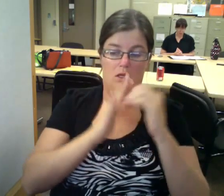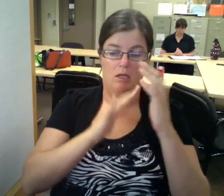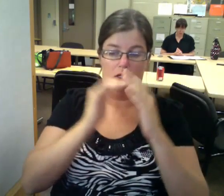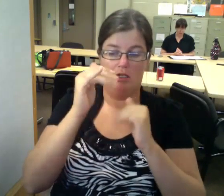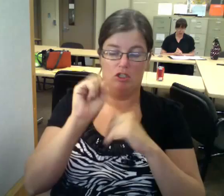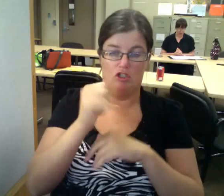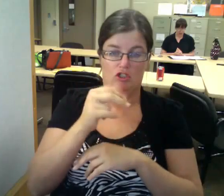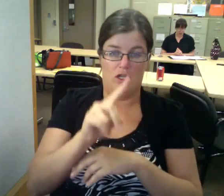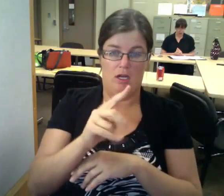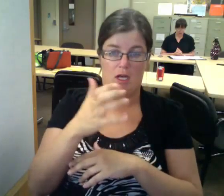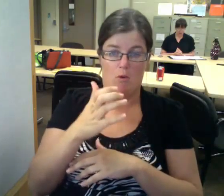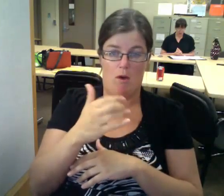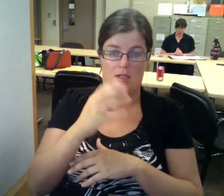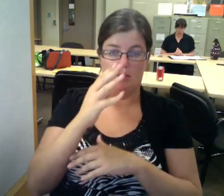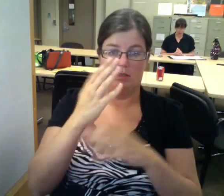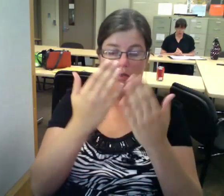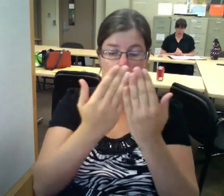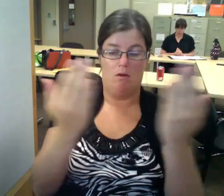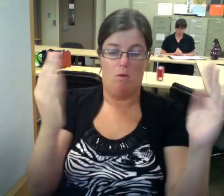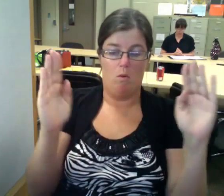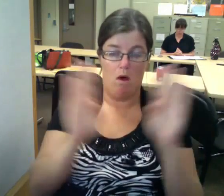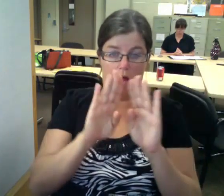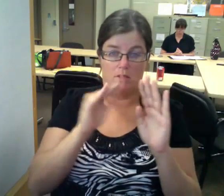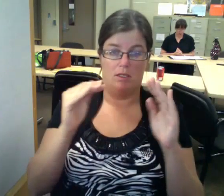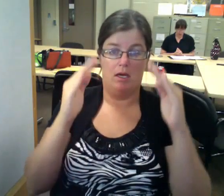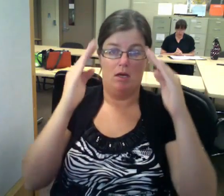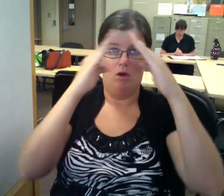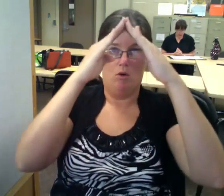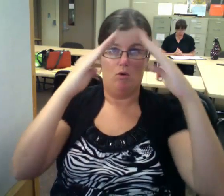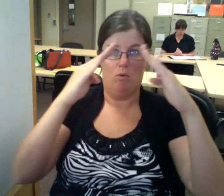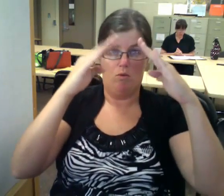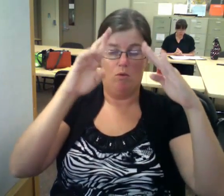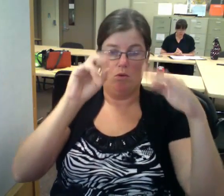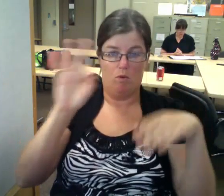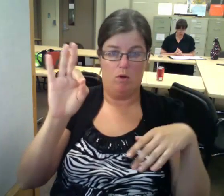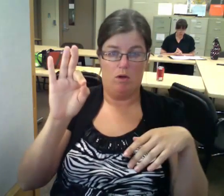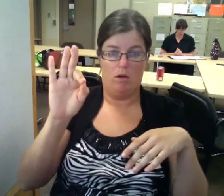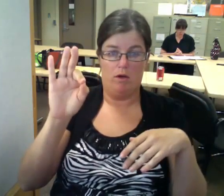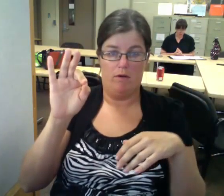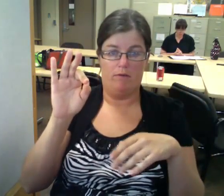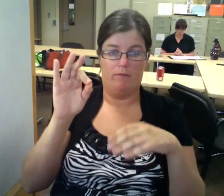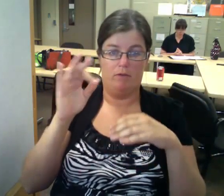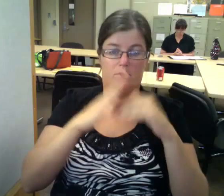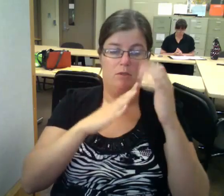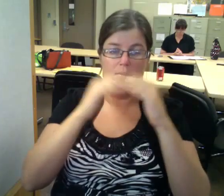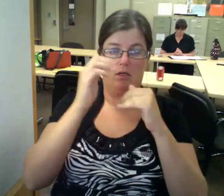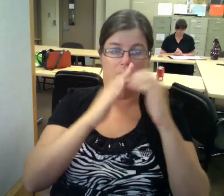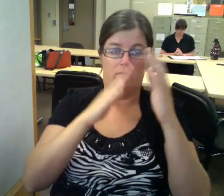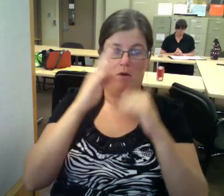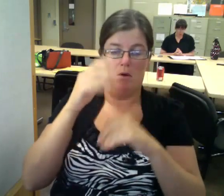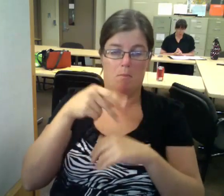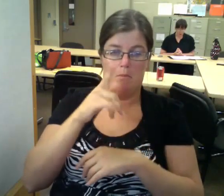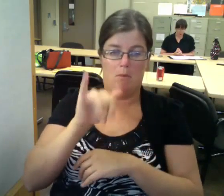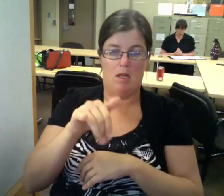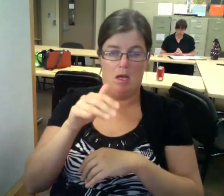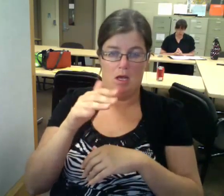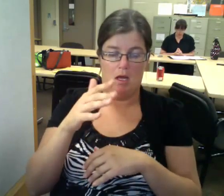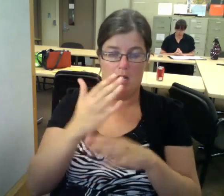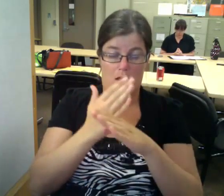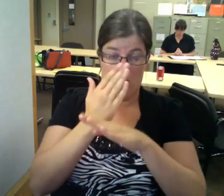of his shed to be made out of plywood. And he wants it to have a cement floor. We are going to use geometry